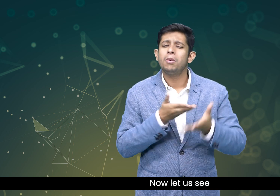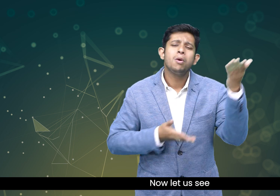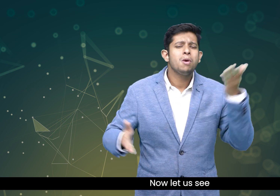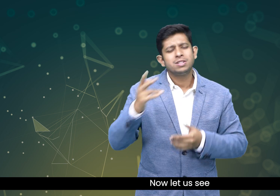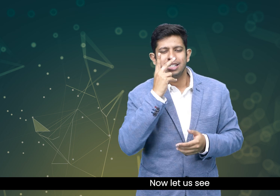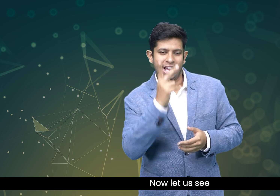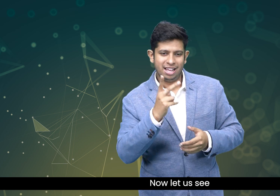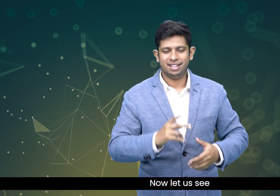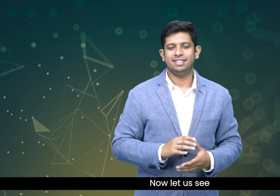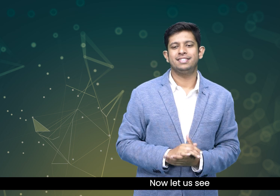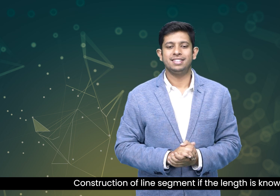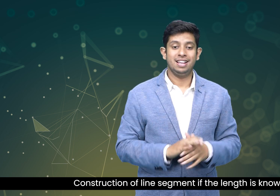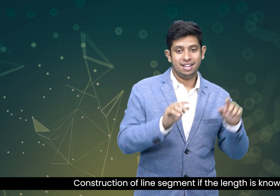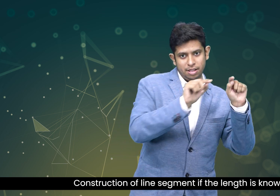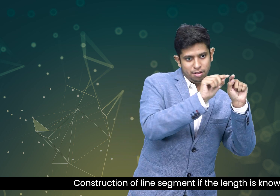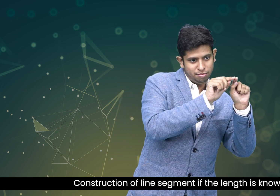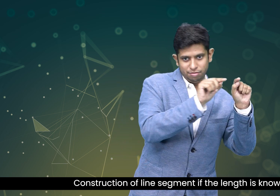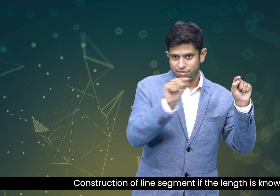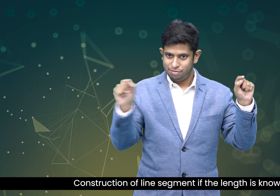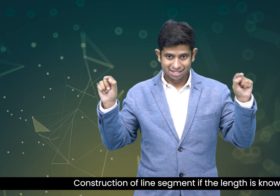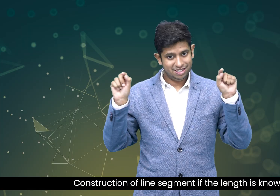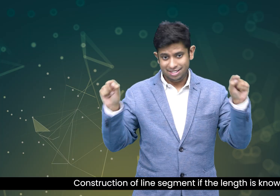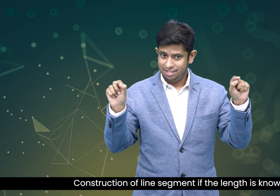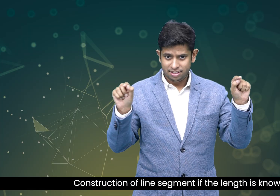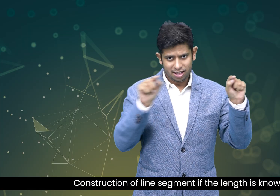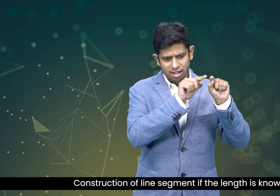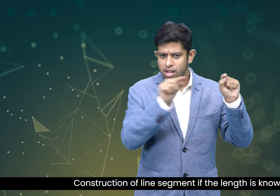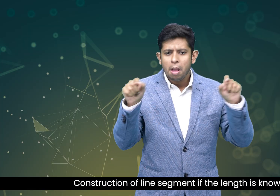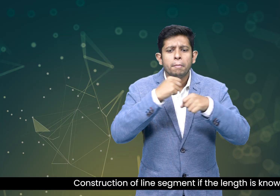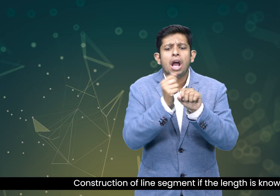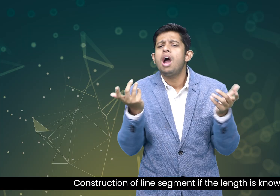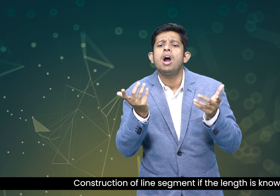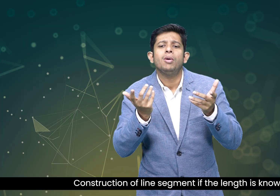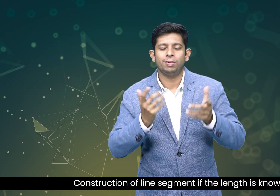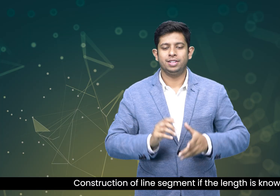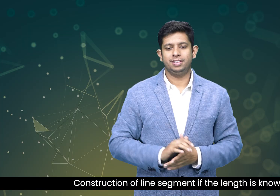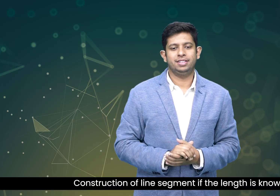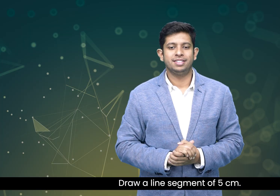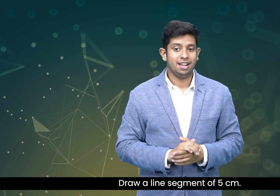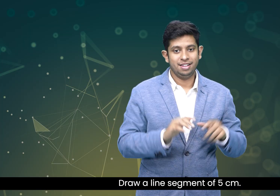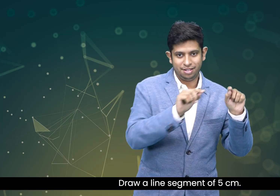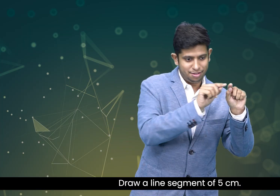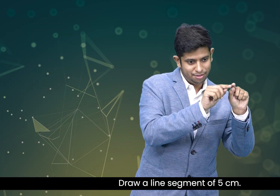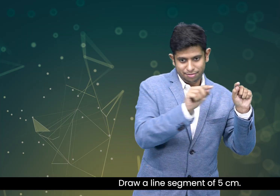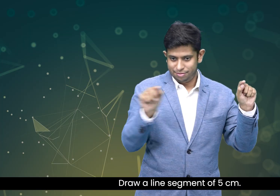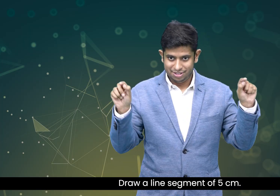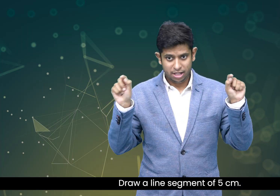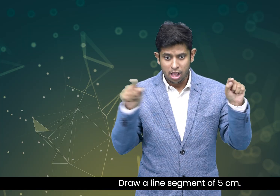Now, let us see construction of line segment if the length is known. Draw a line segment of